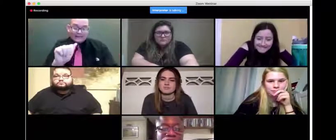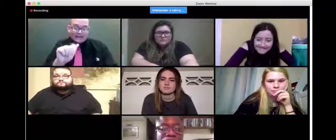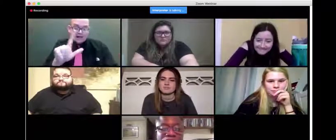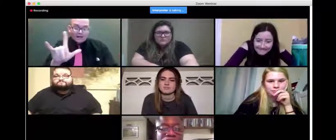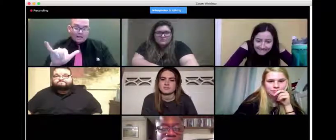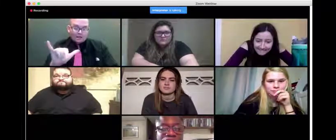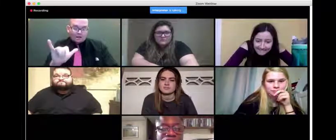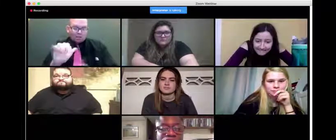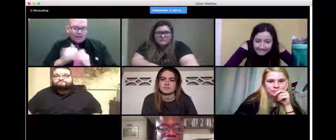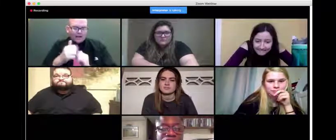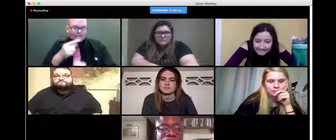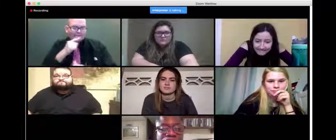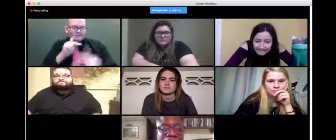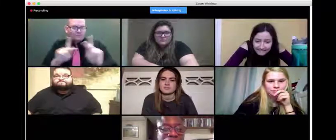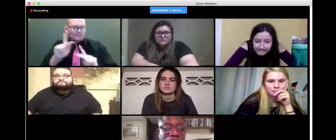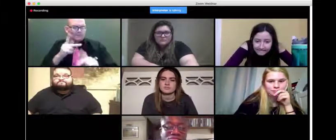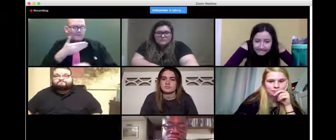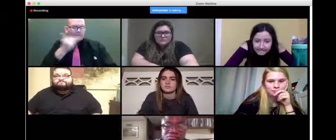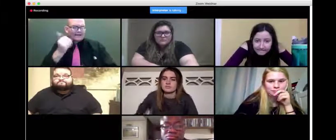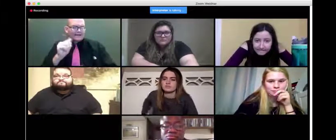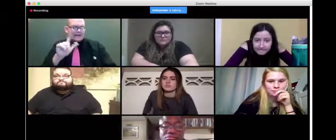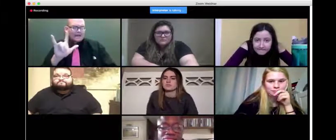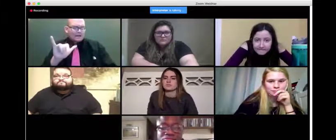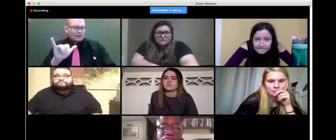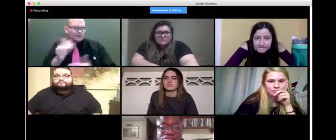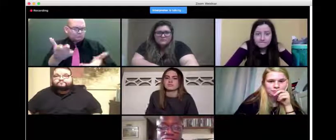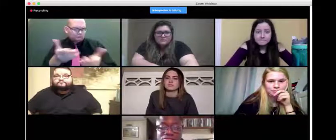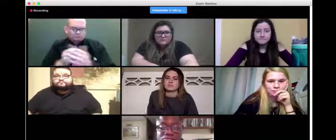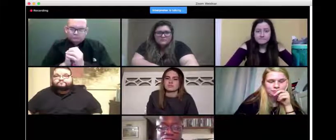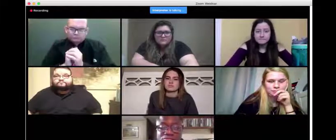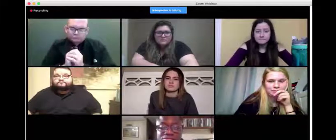an ally on social media for deaf people?